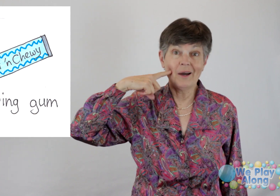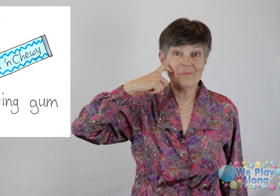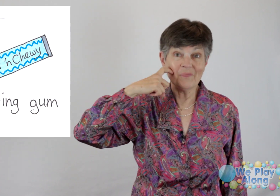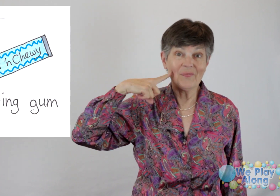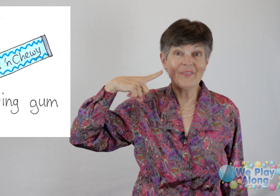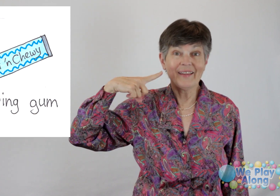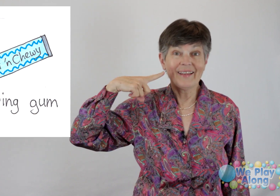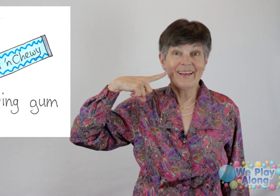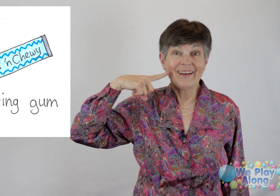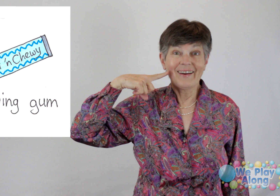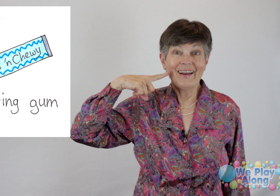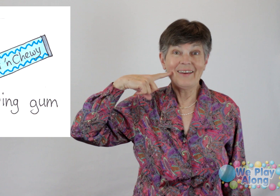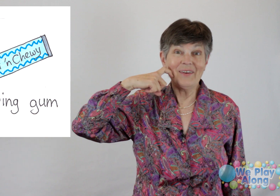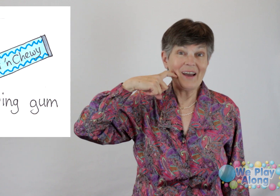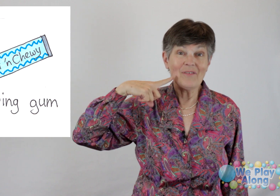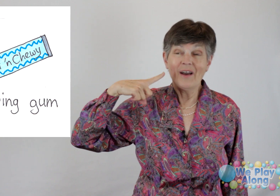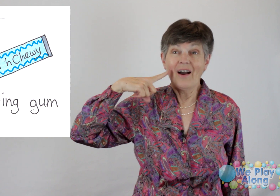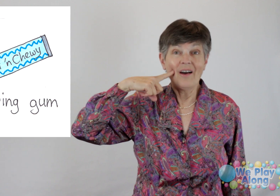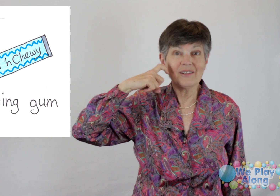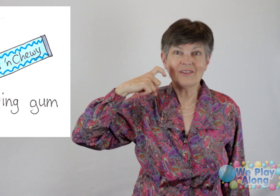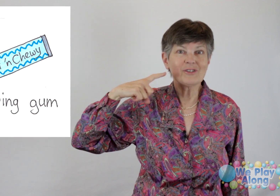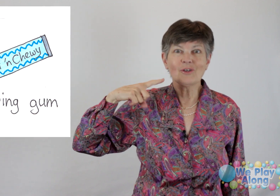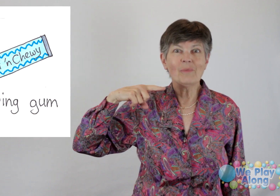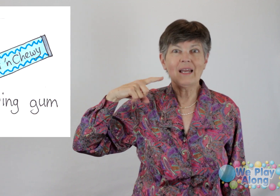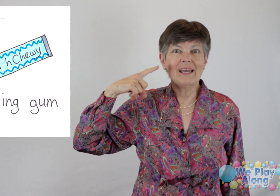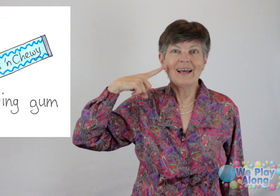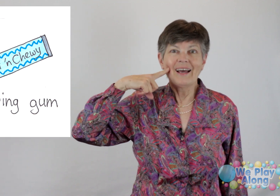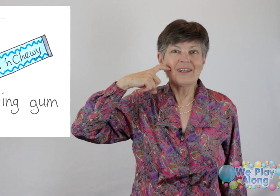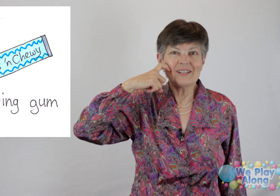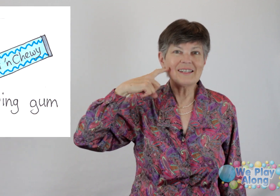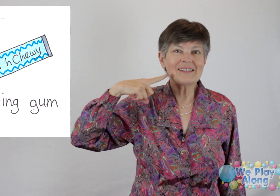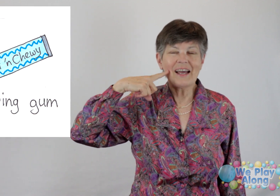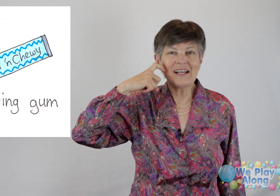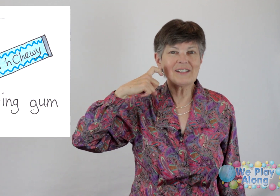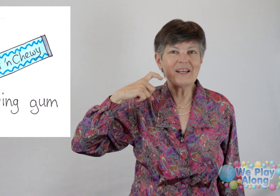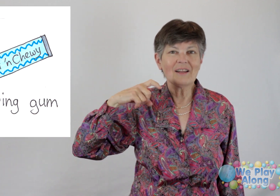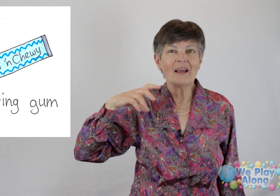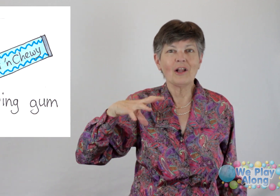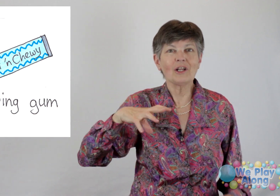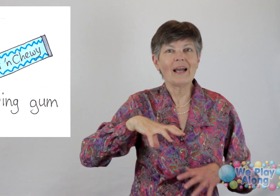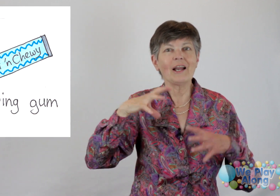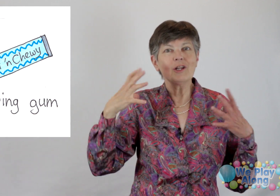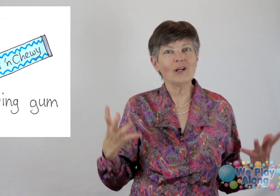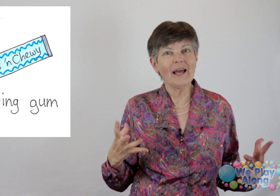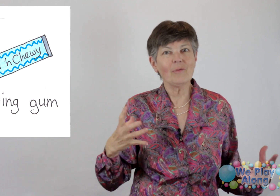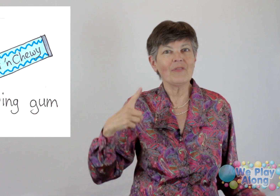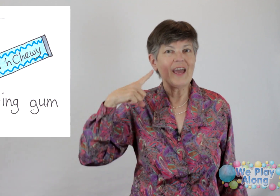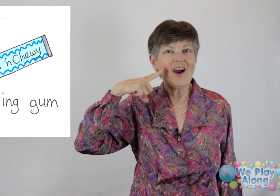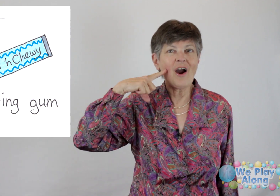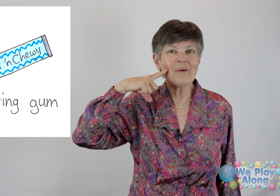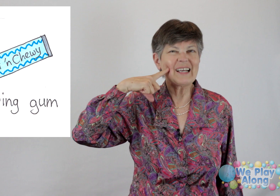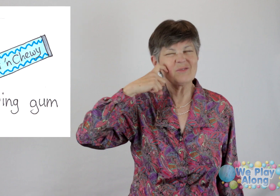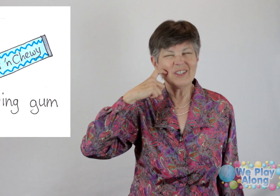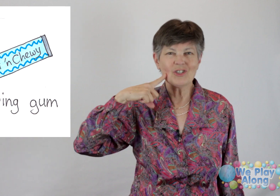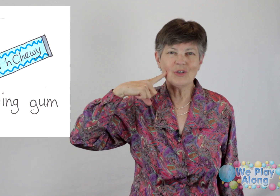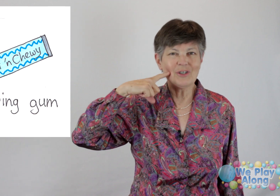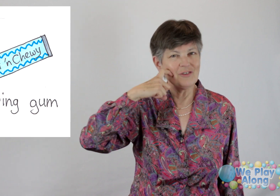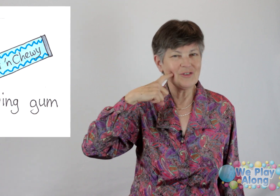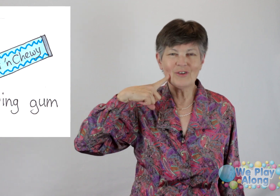gum, right? There's so many signs that kind of look like what they are, because when you're chewing your food